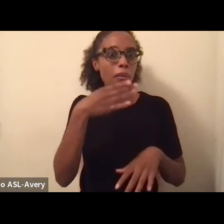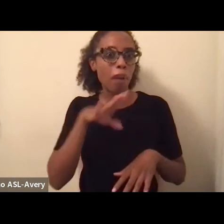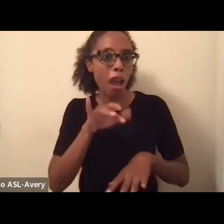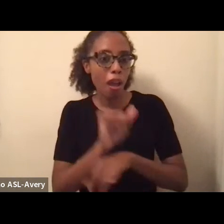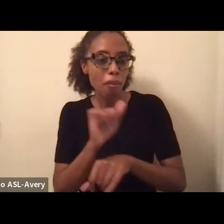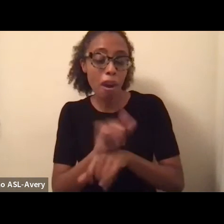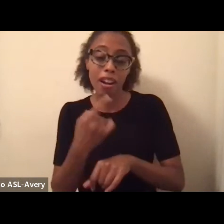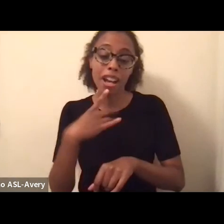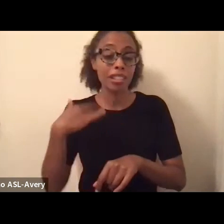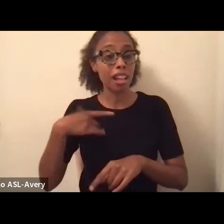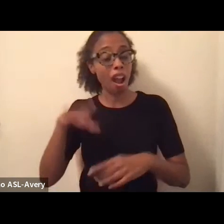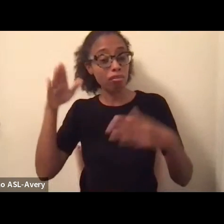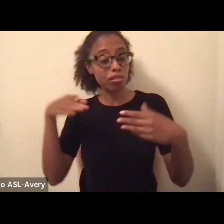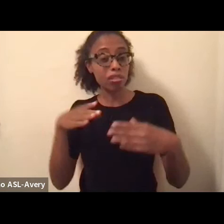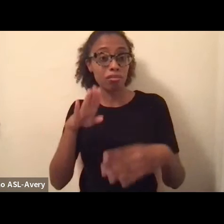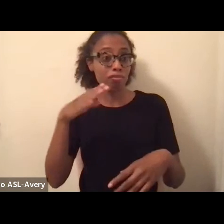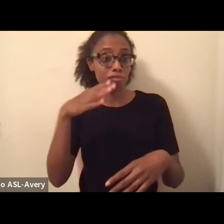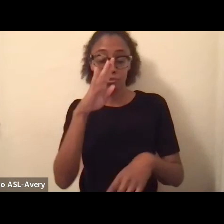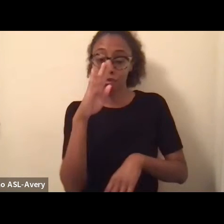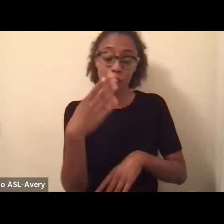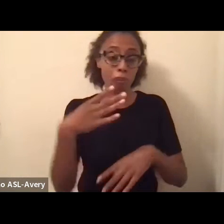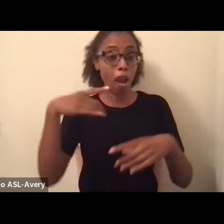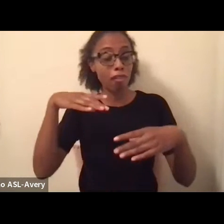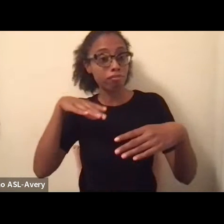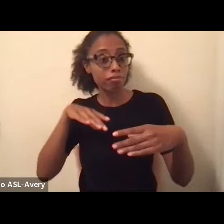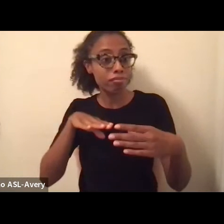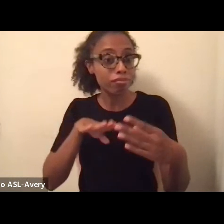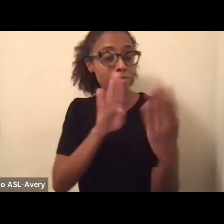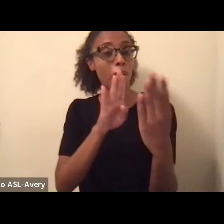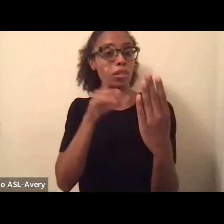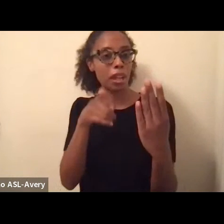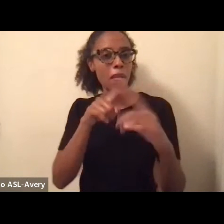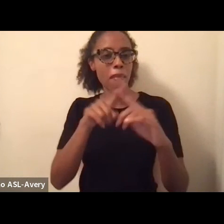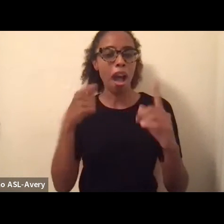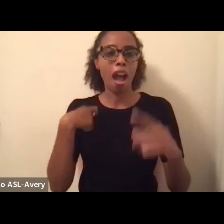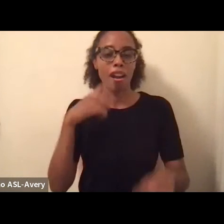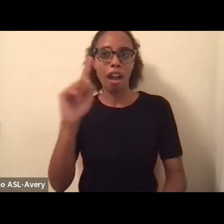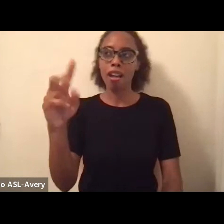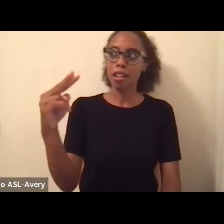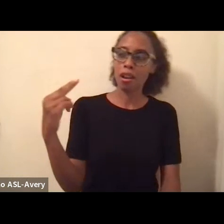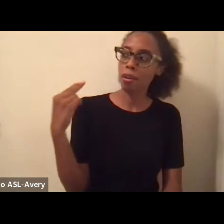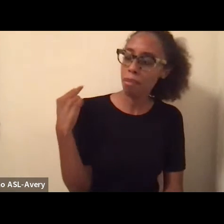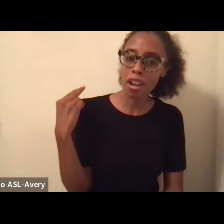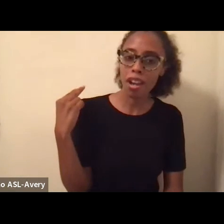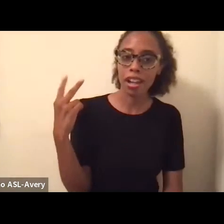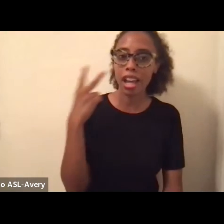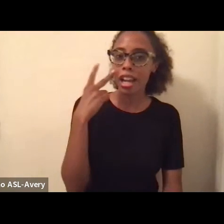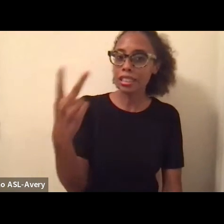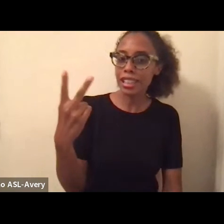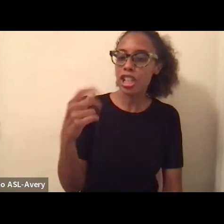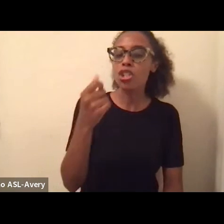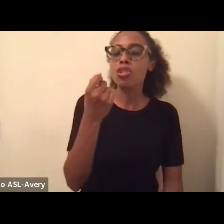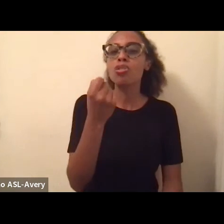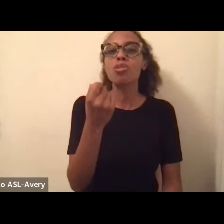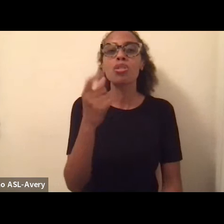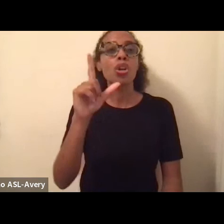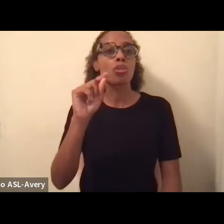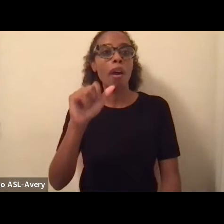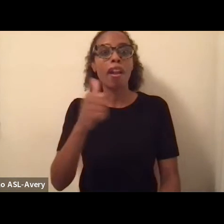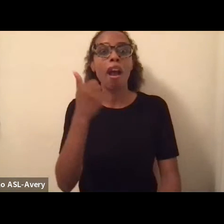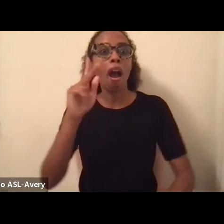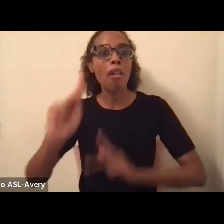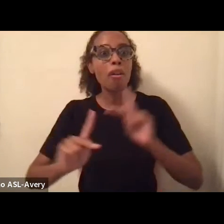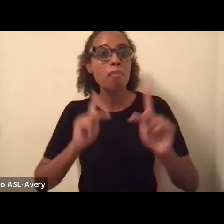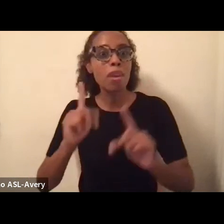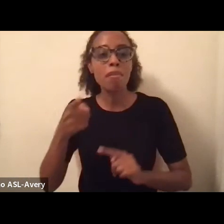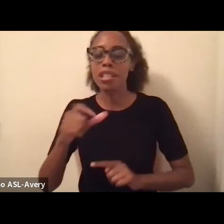him and went to roll on him. And next thing I know, I look back and there's 20 other people who are saying,